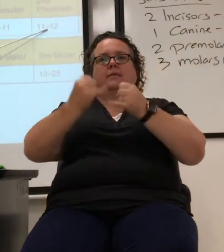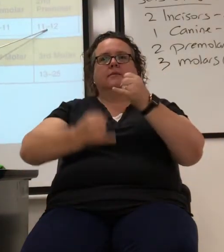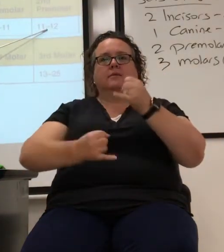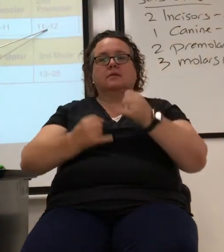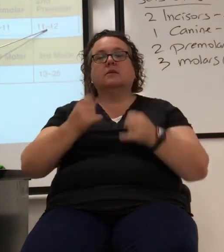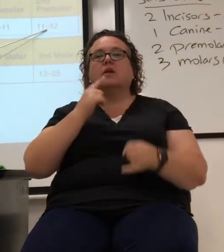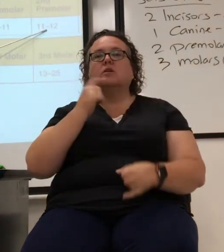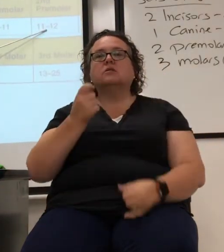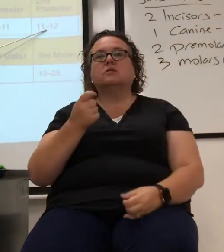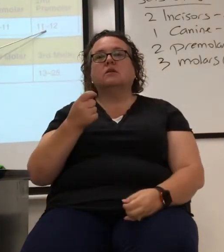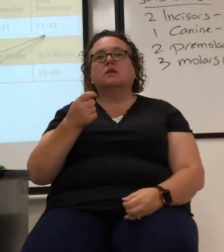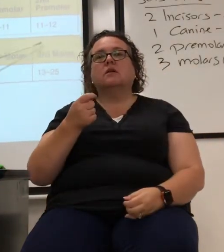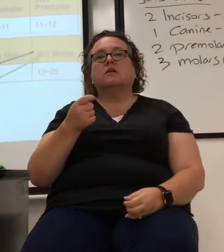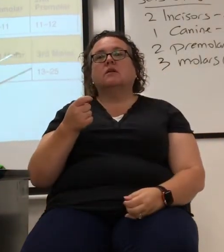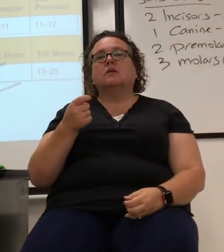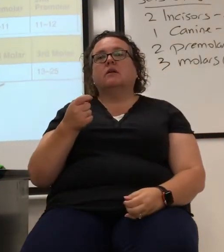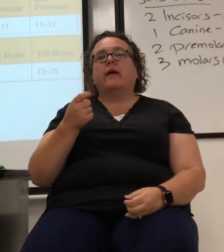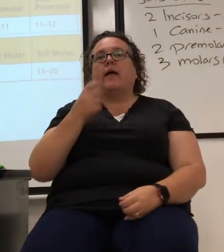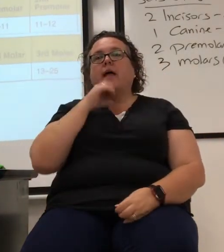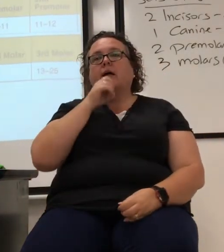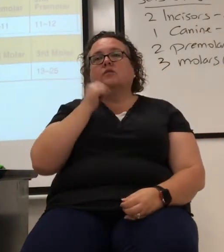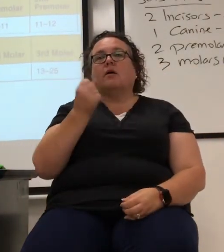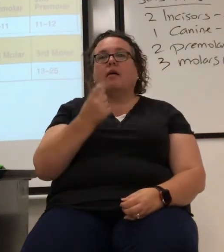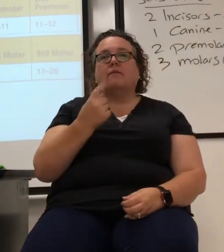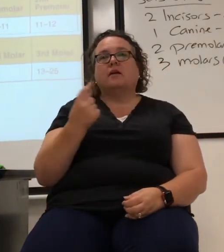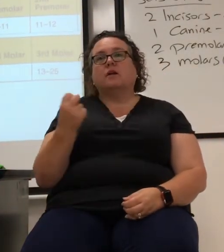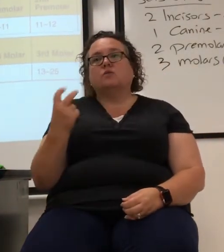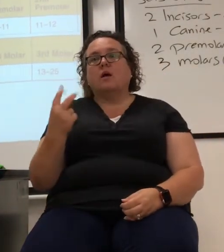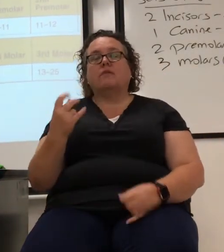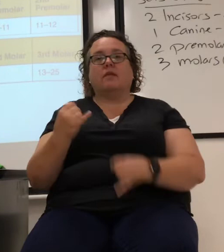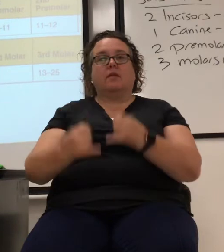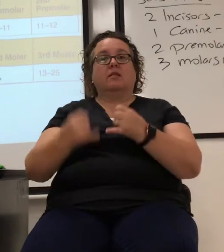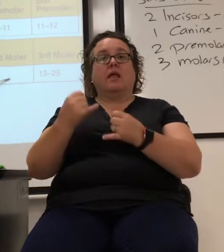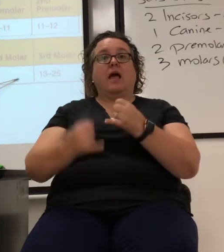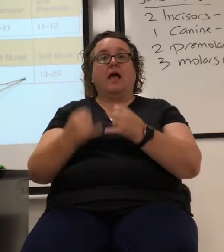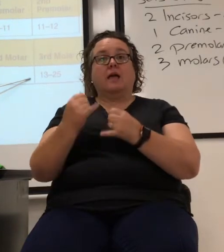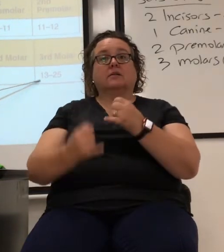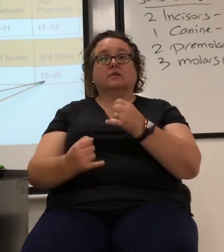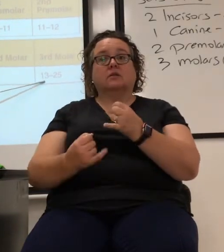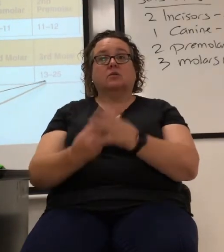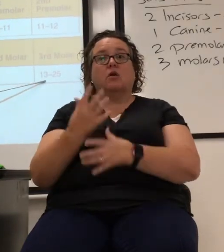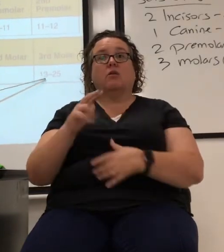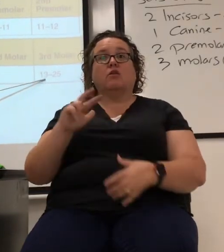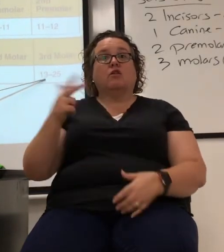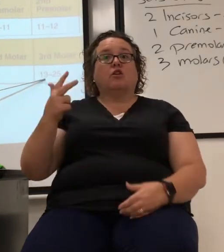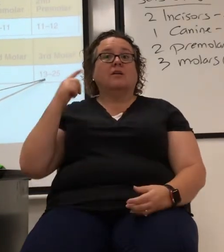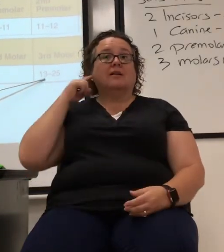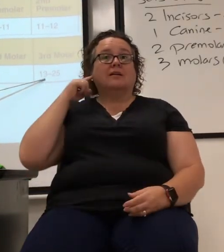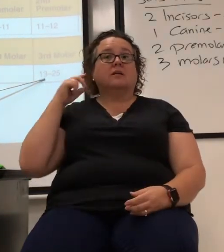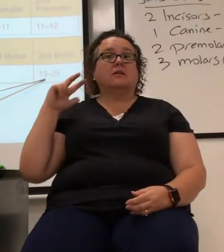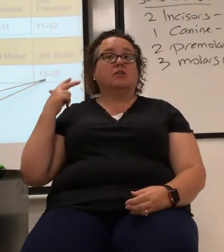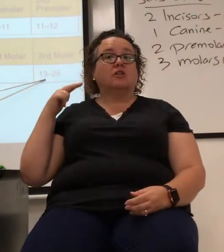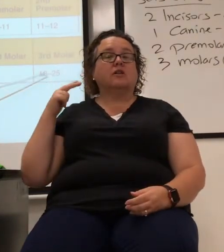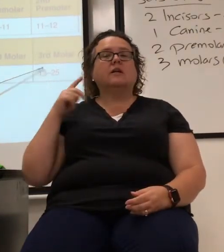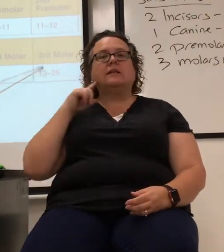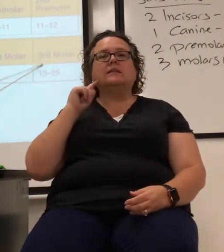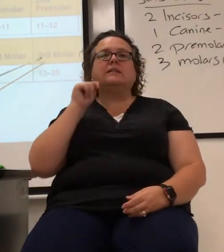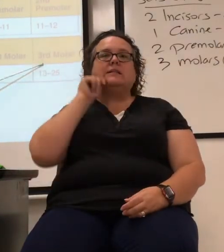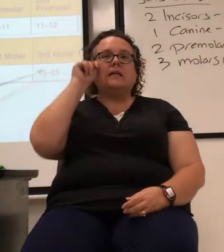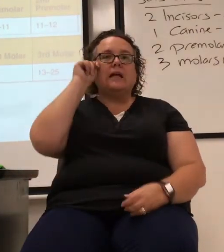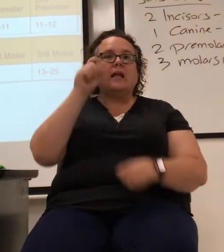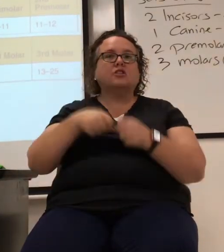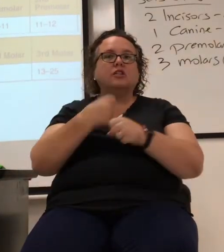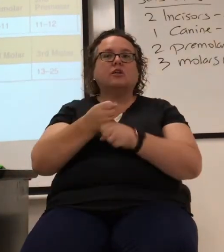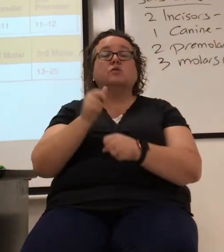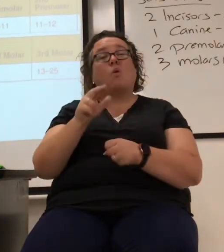There's the premolars, age 11 and 12. And then the last one to come in, your 3rd molar, teenage years or even your early 20s. The